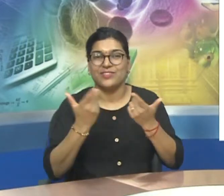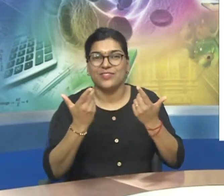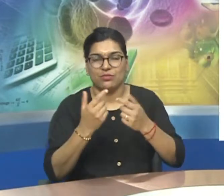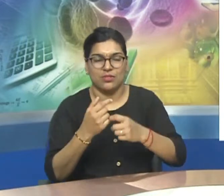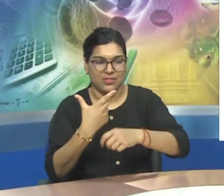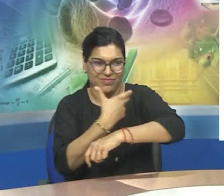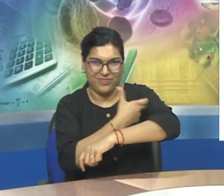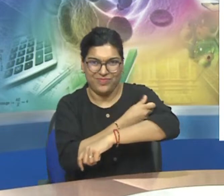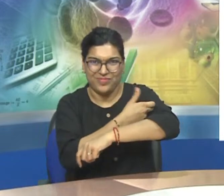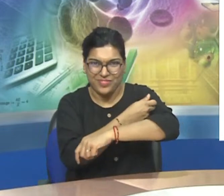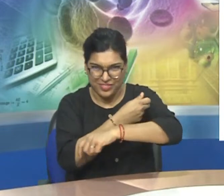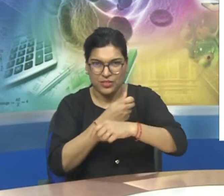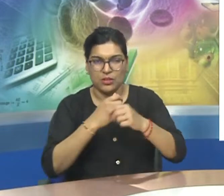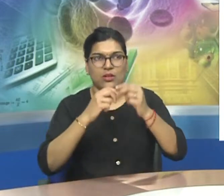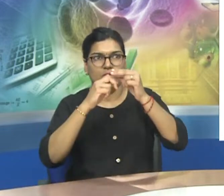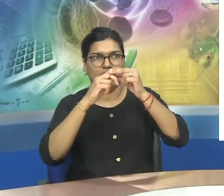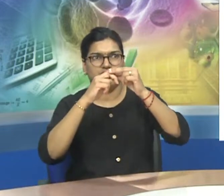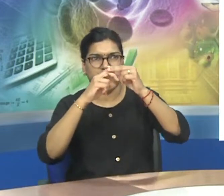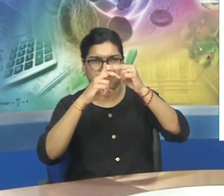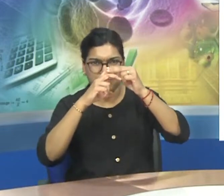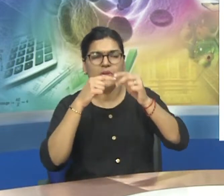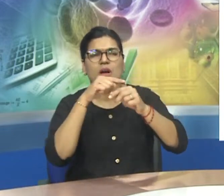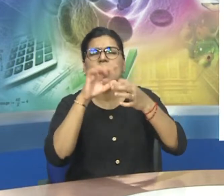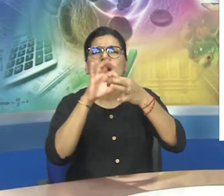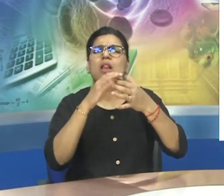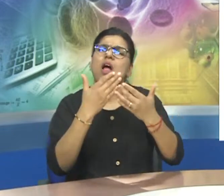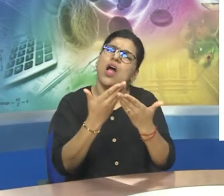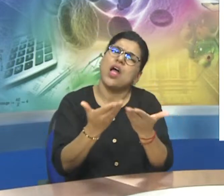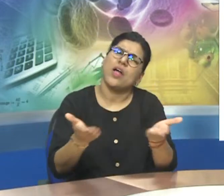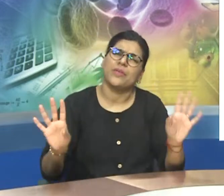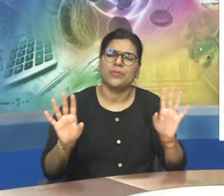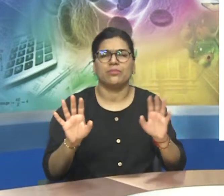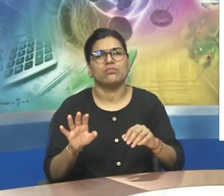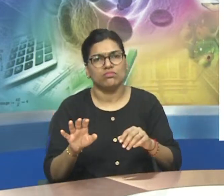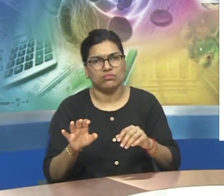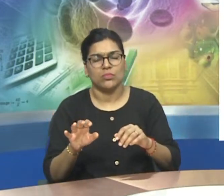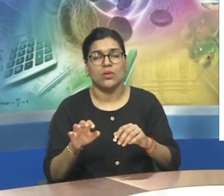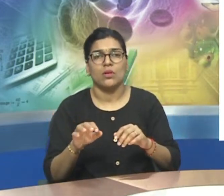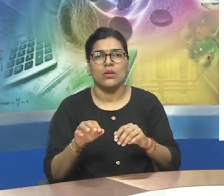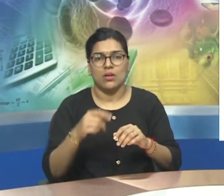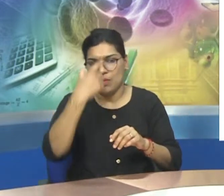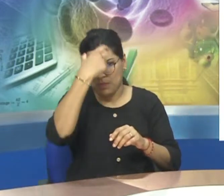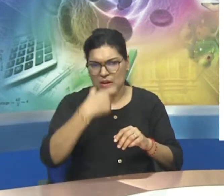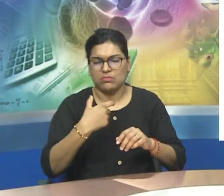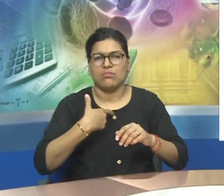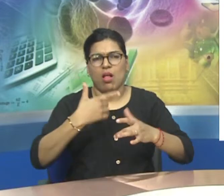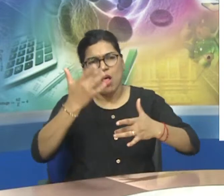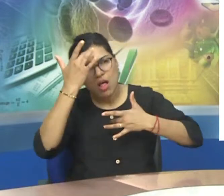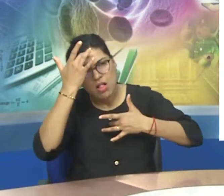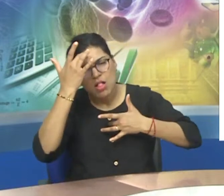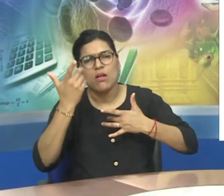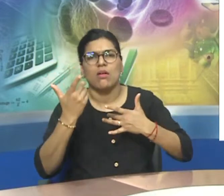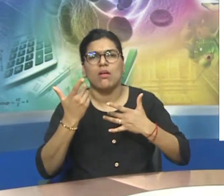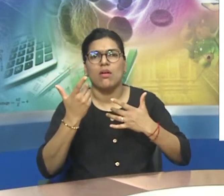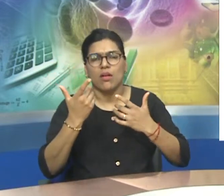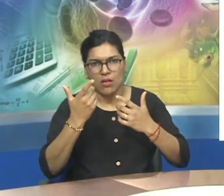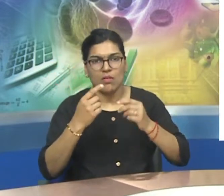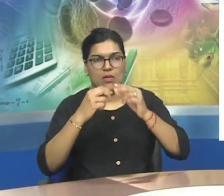You can see the two images on screen. So image on the left side is syringes.